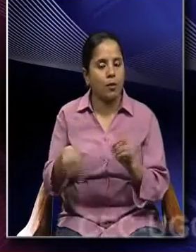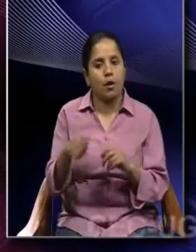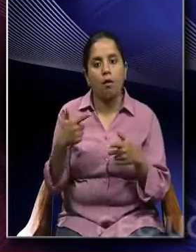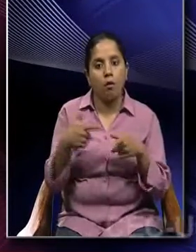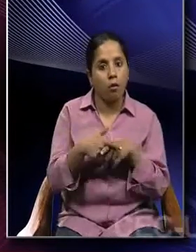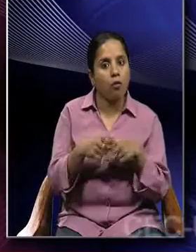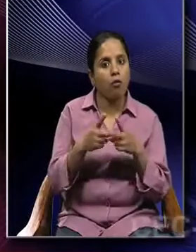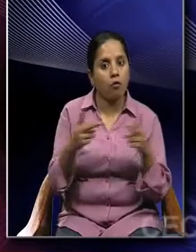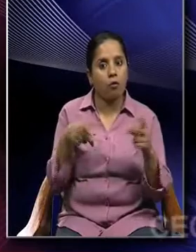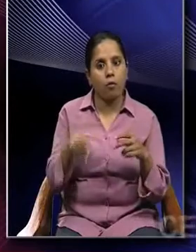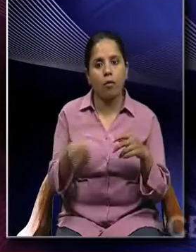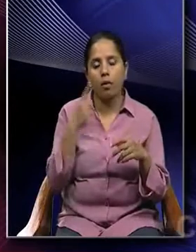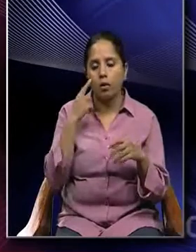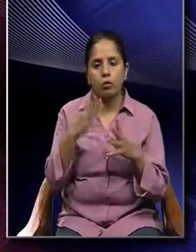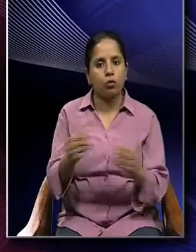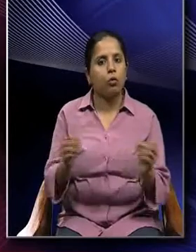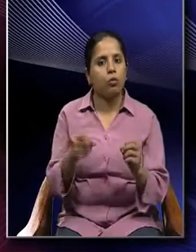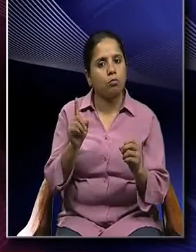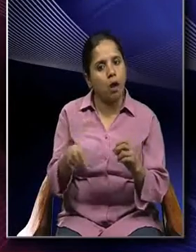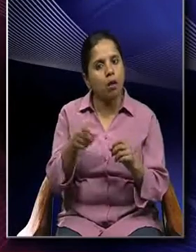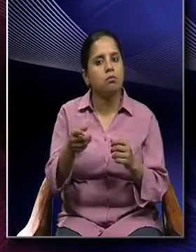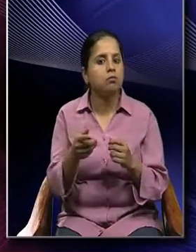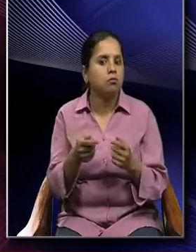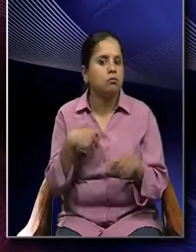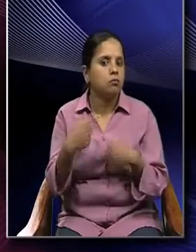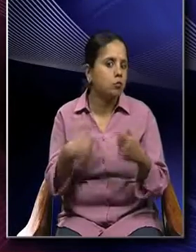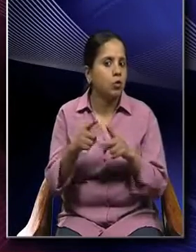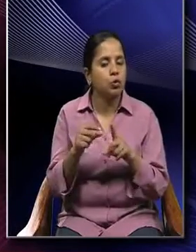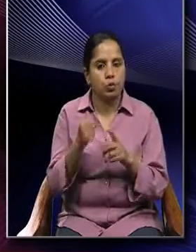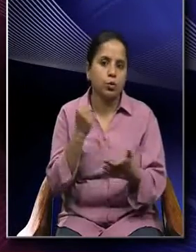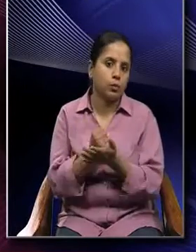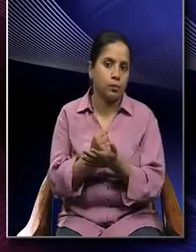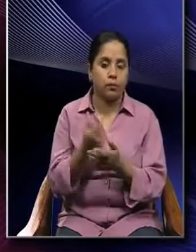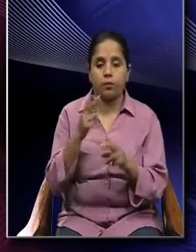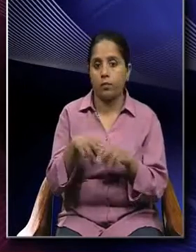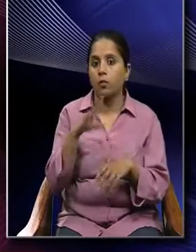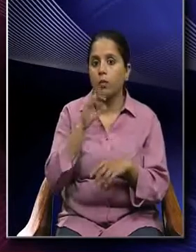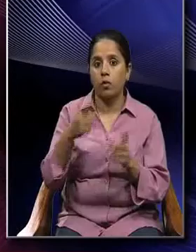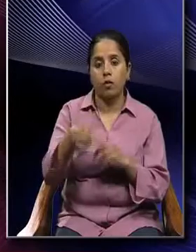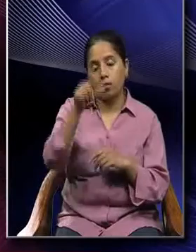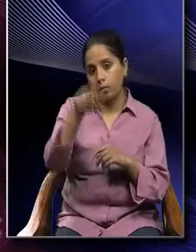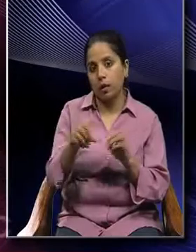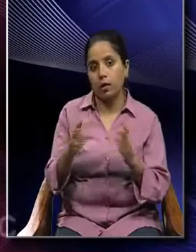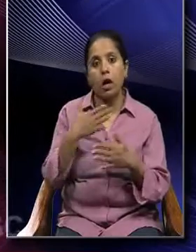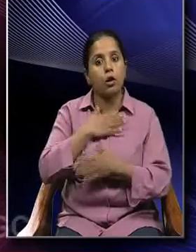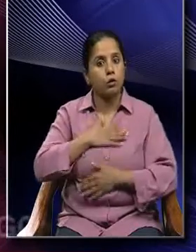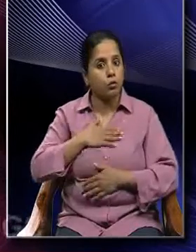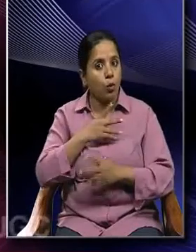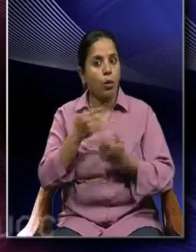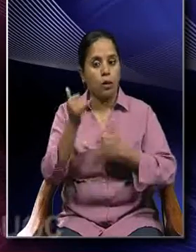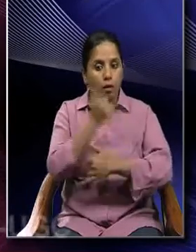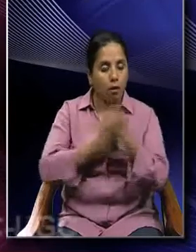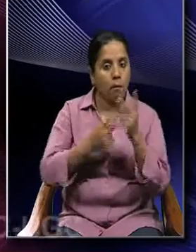which is inevitable. You have to deal with that. And in fact, the person starts enjoying the game of